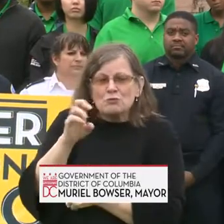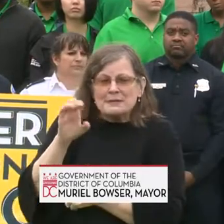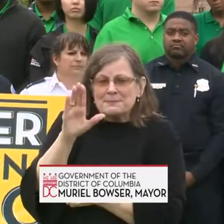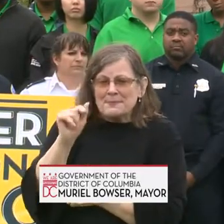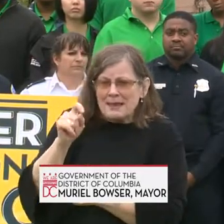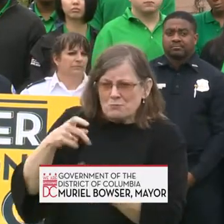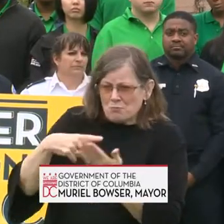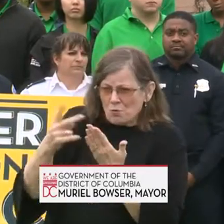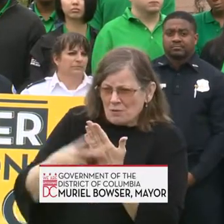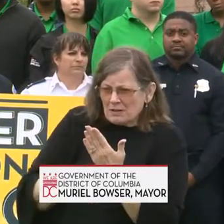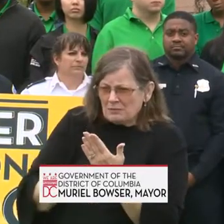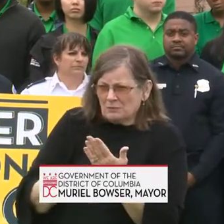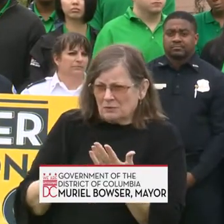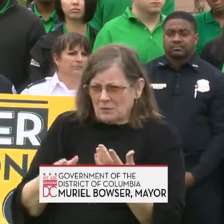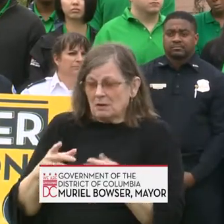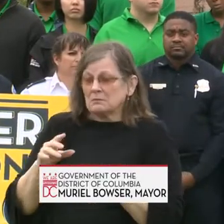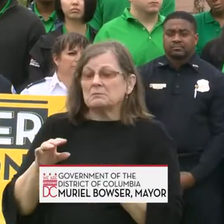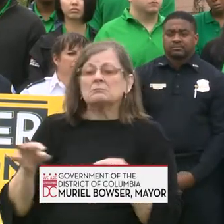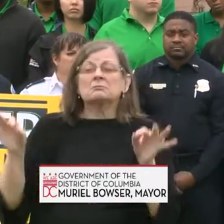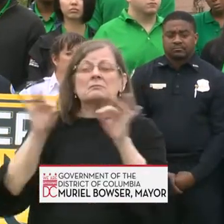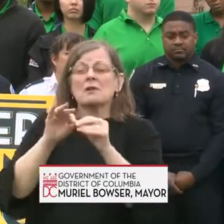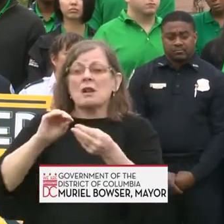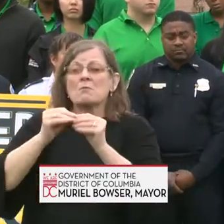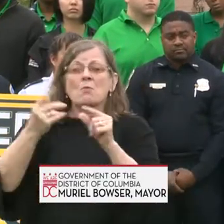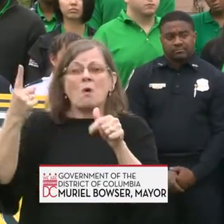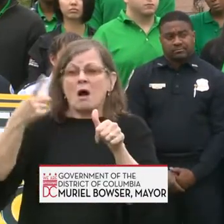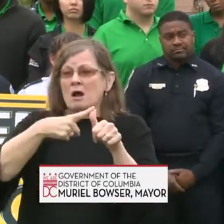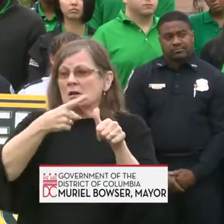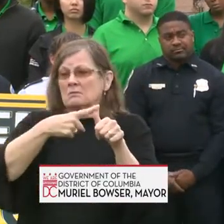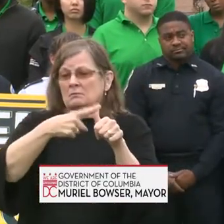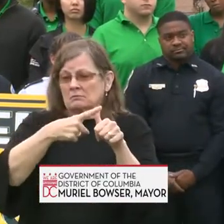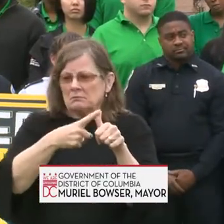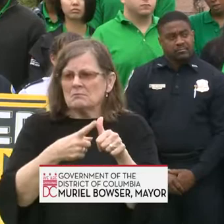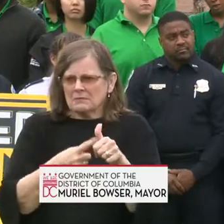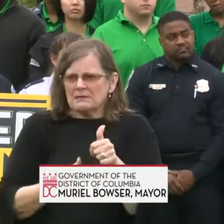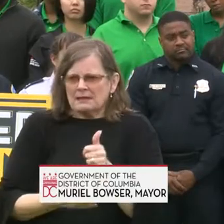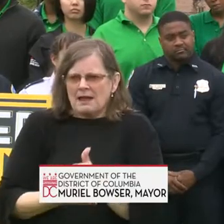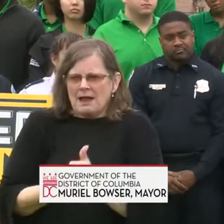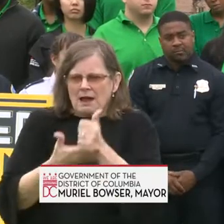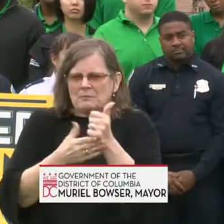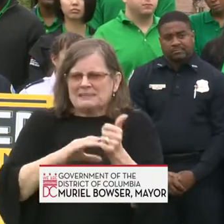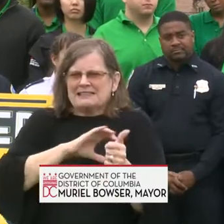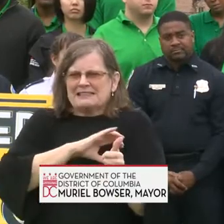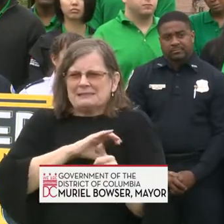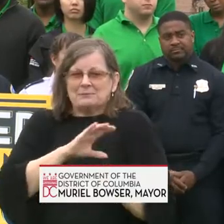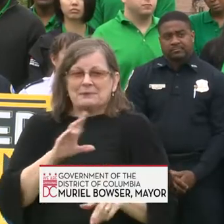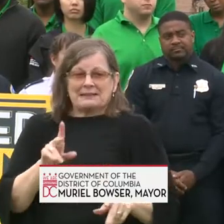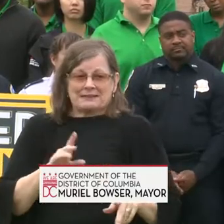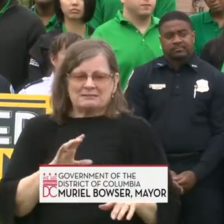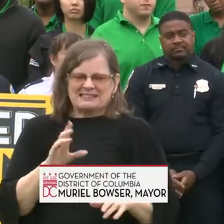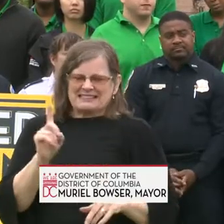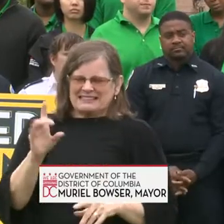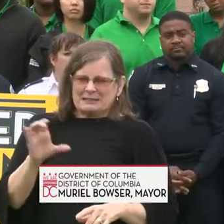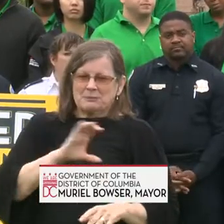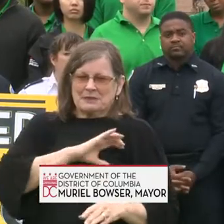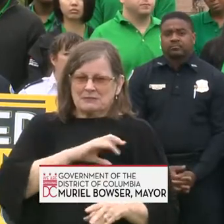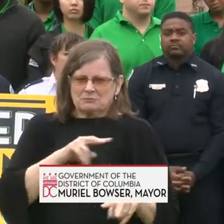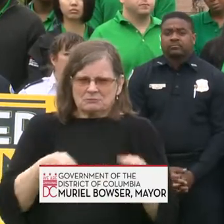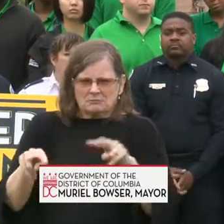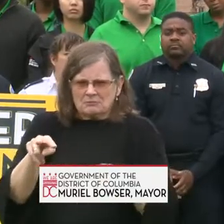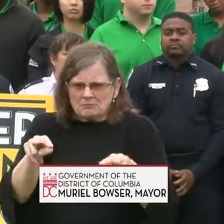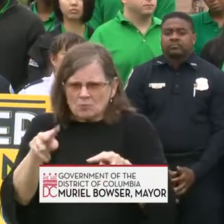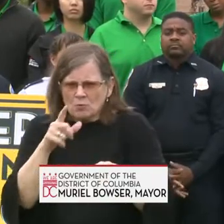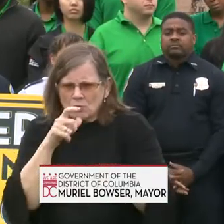are the number one thing that has helped the Metropolitan Police Department apprehend violent offenders in